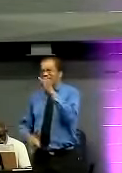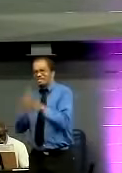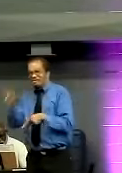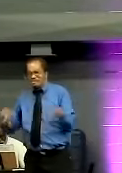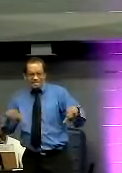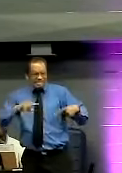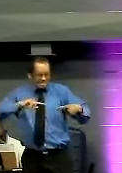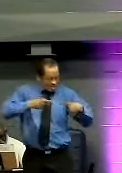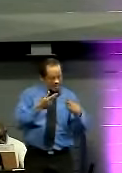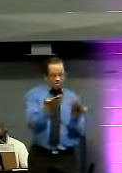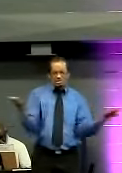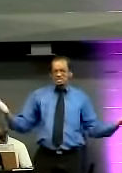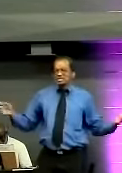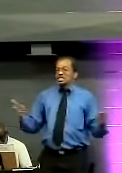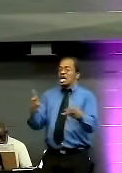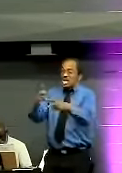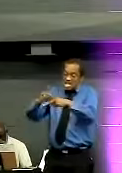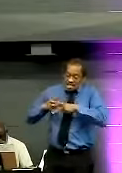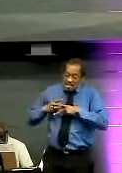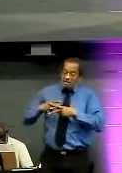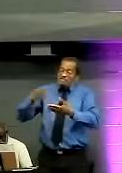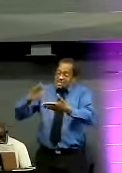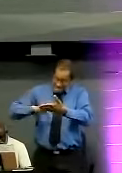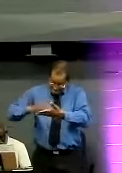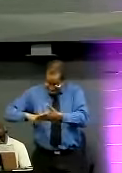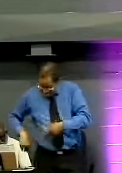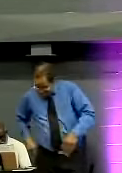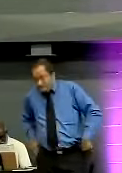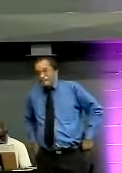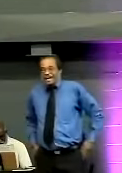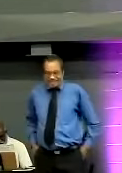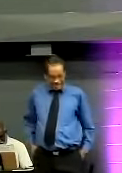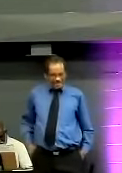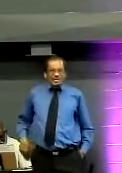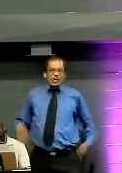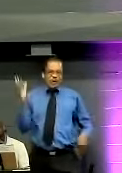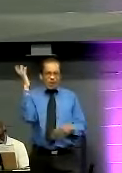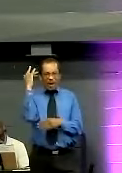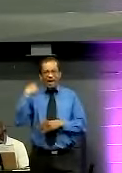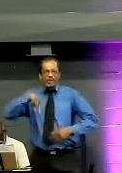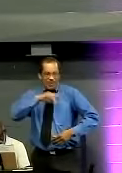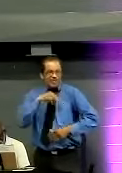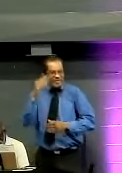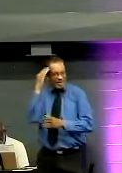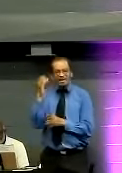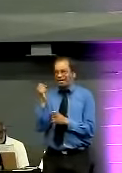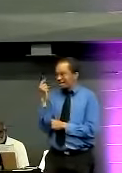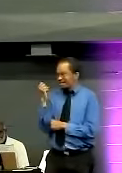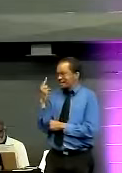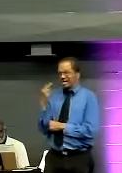ahead and keep a forgiveness in your pocket. Keep a I forgive you in my pocket because you know somebody. Listen.